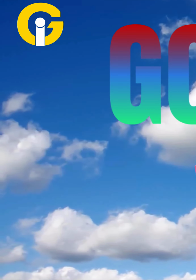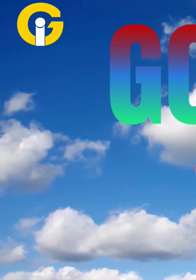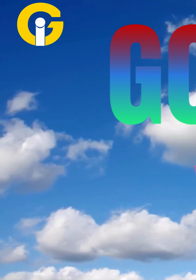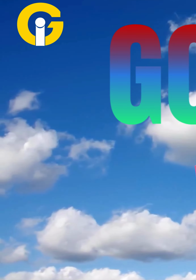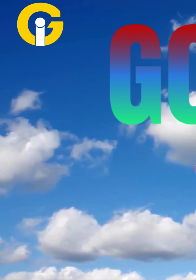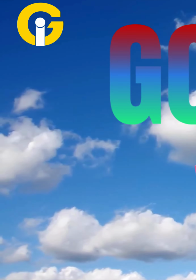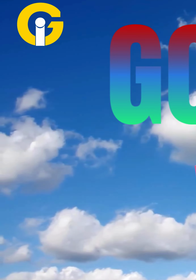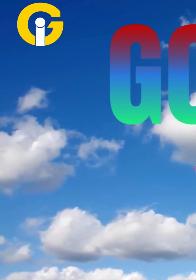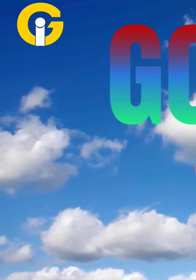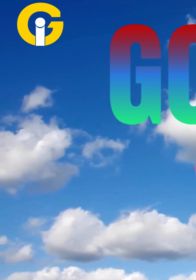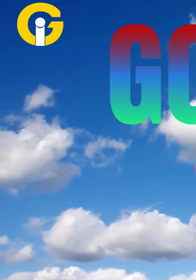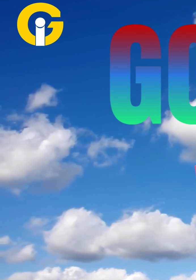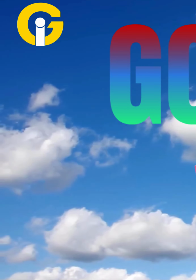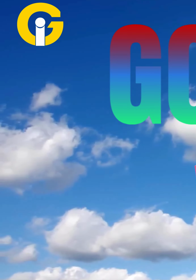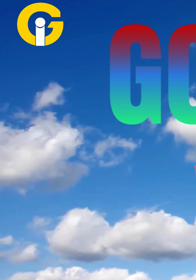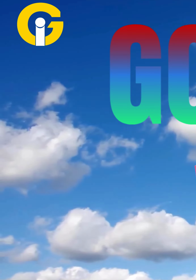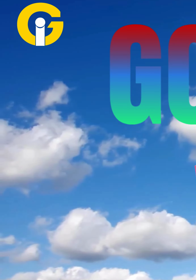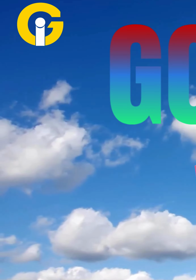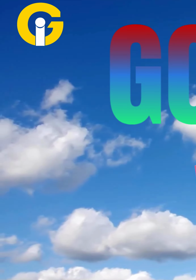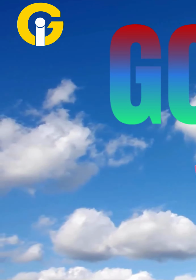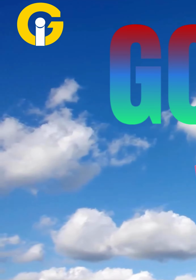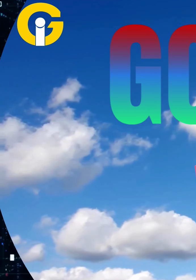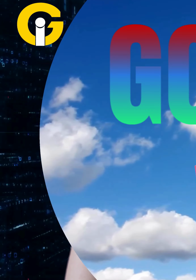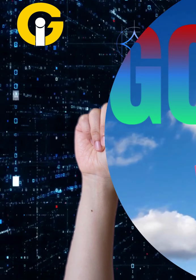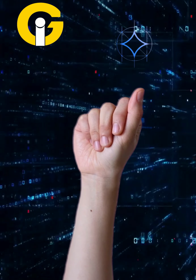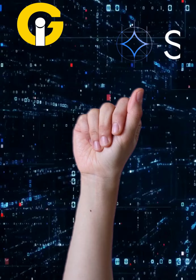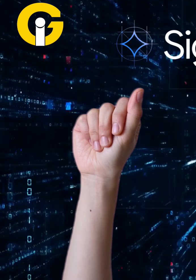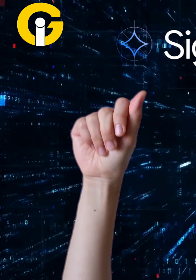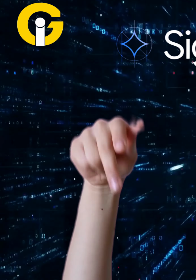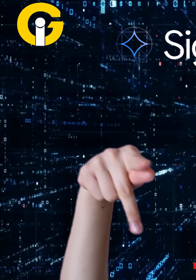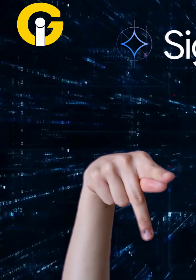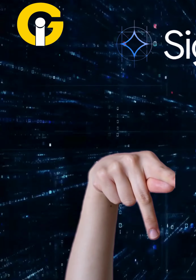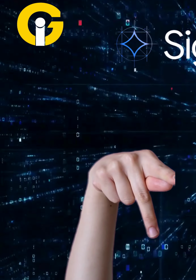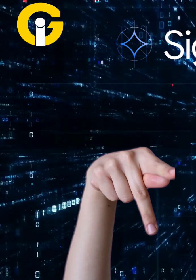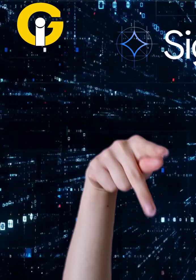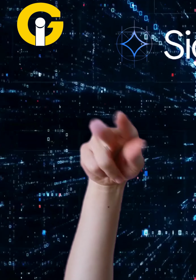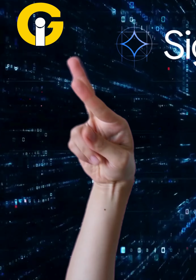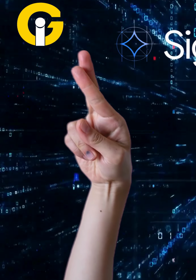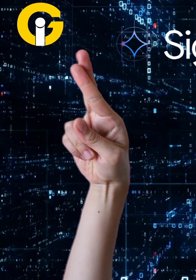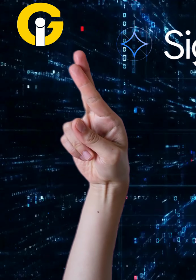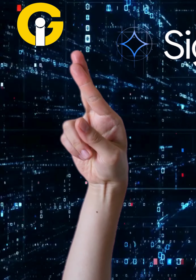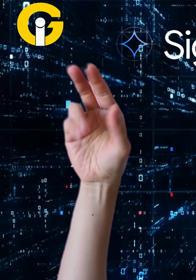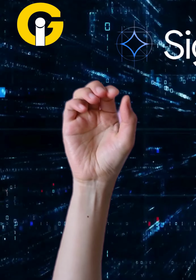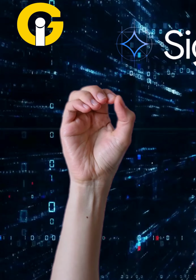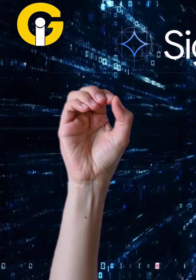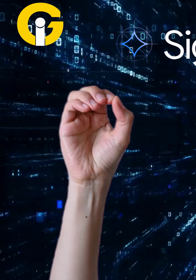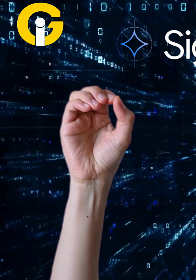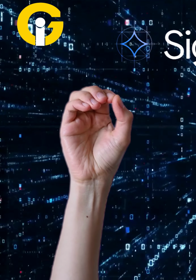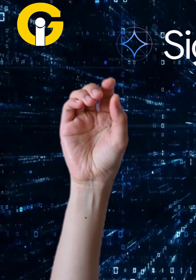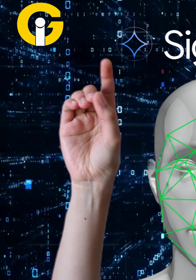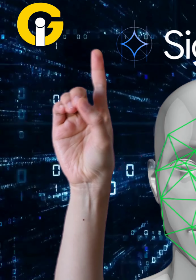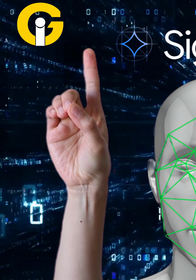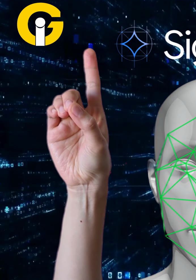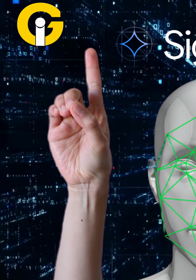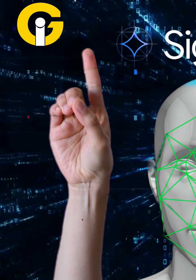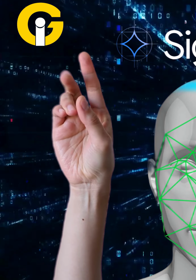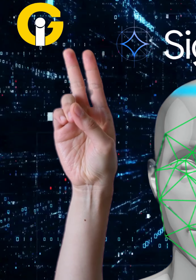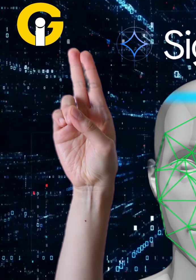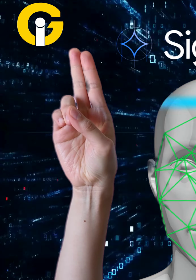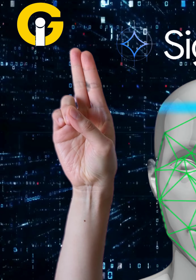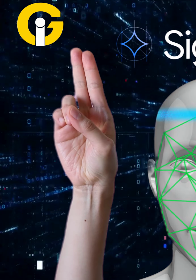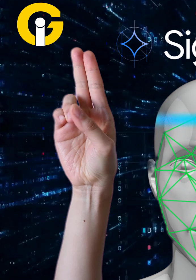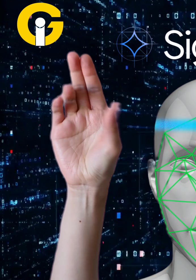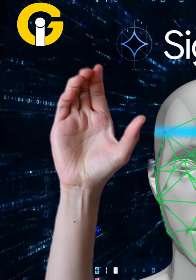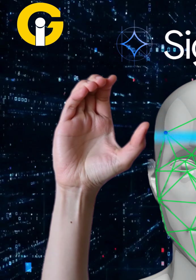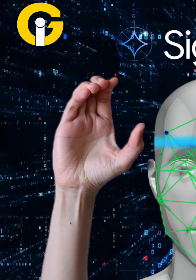Martin, this AI is a game changer for accessibility. Sign Gemma can understand hand movements, shapes, and even facial expressions